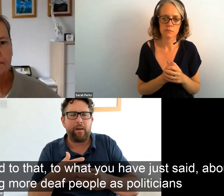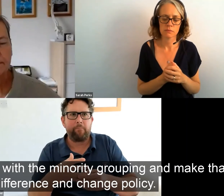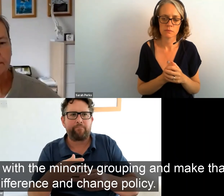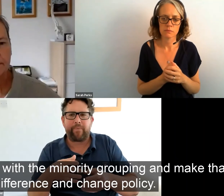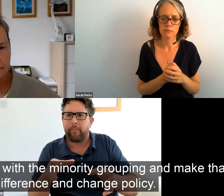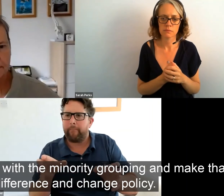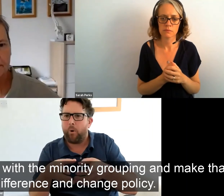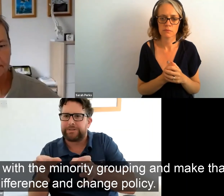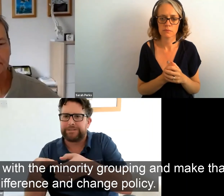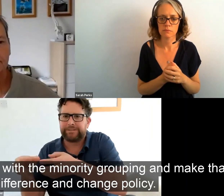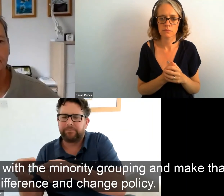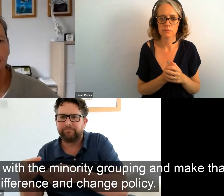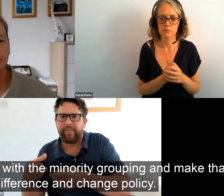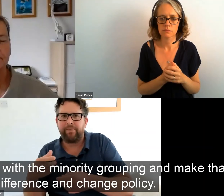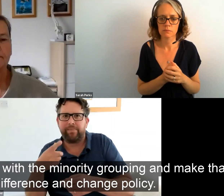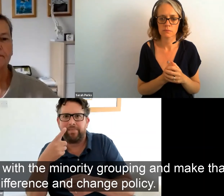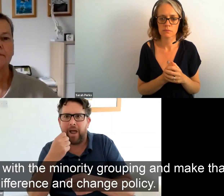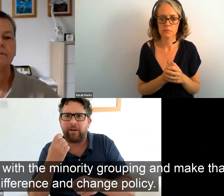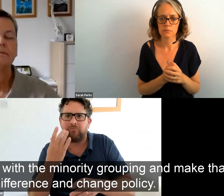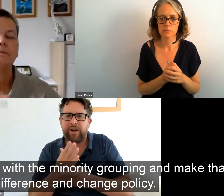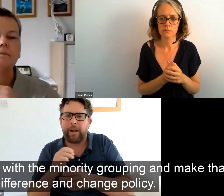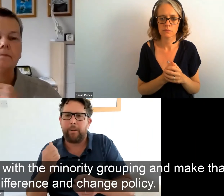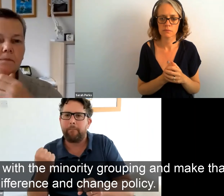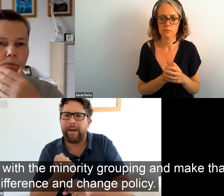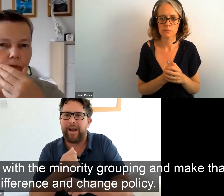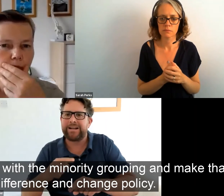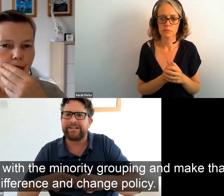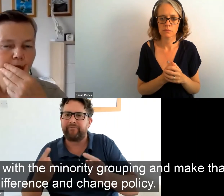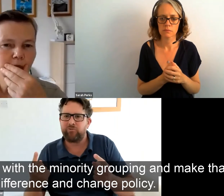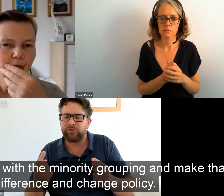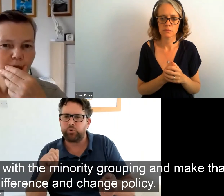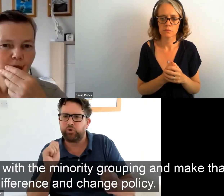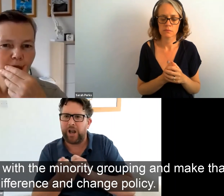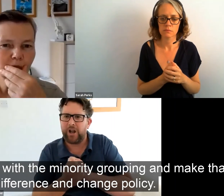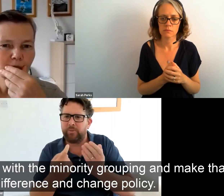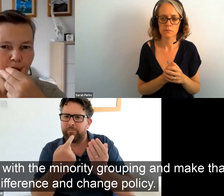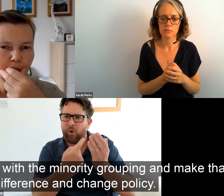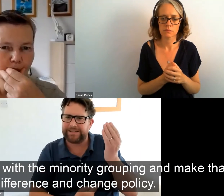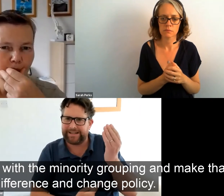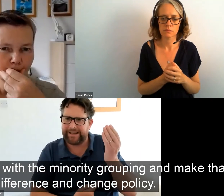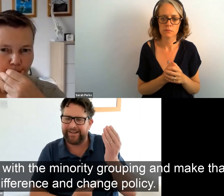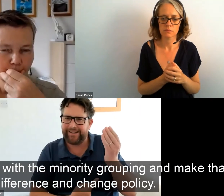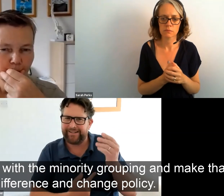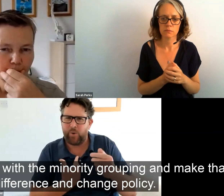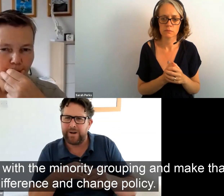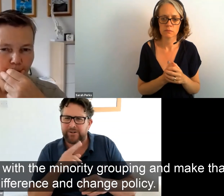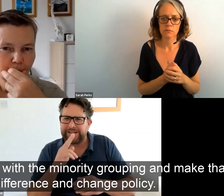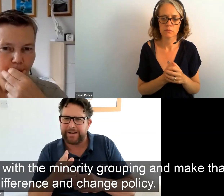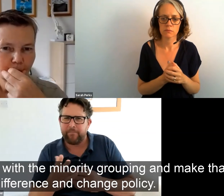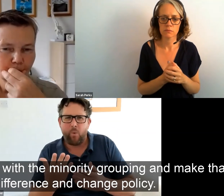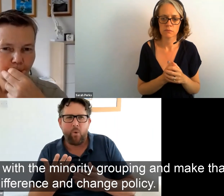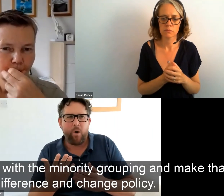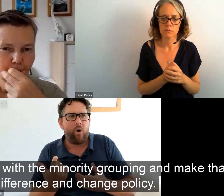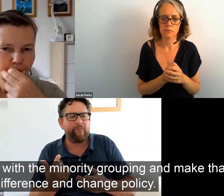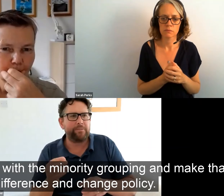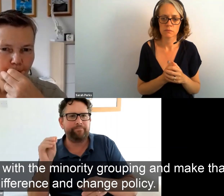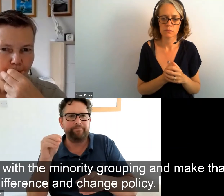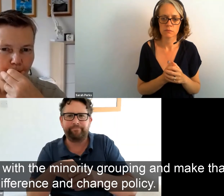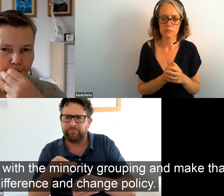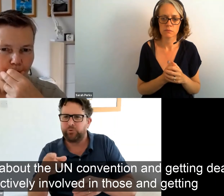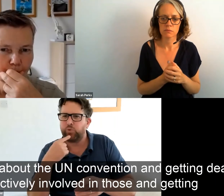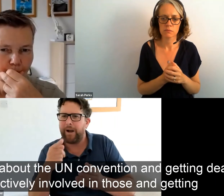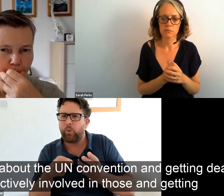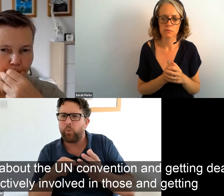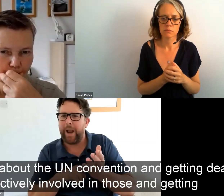politicians, to be involved with the minority groupings, to make that difference, to change